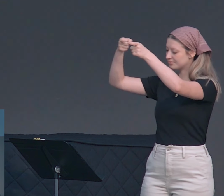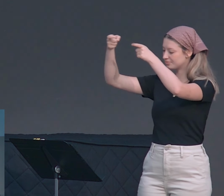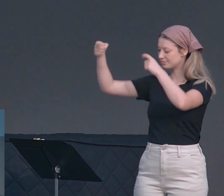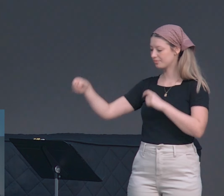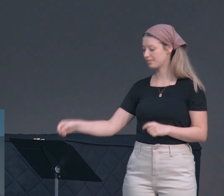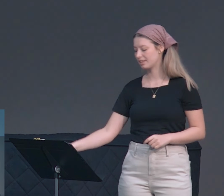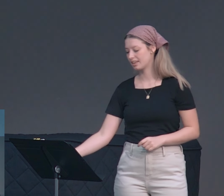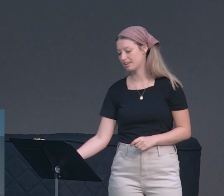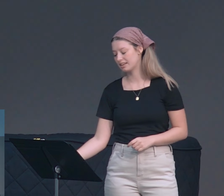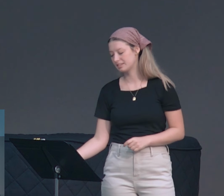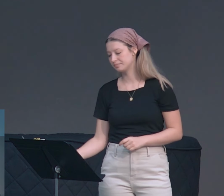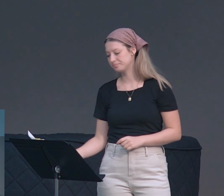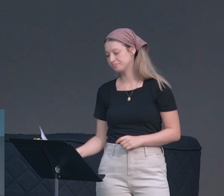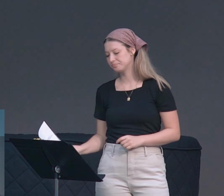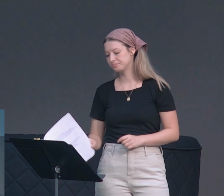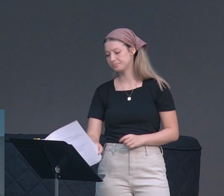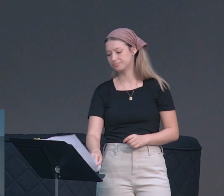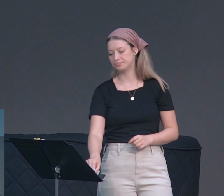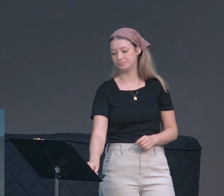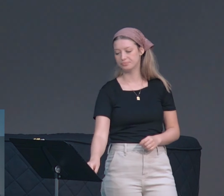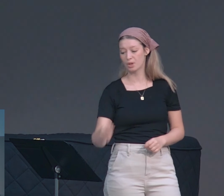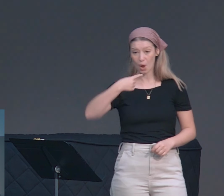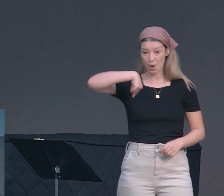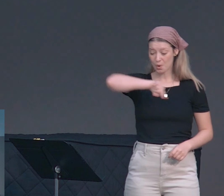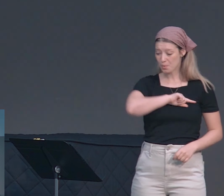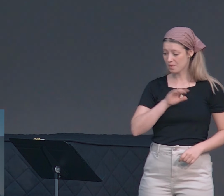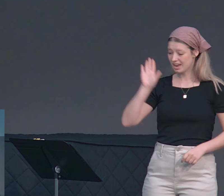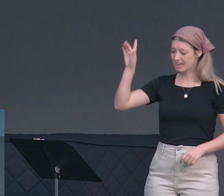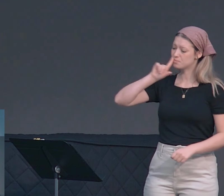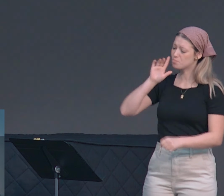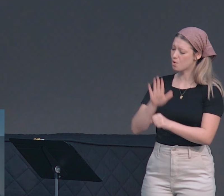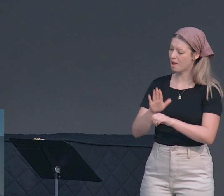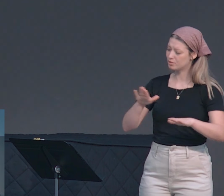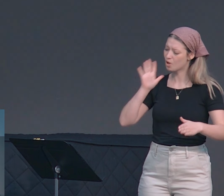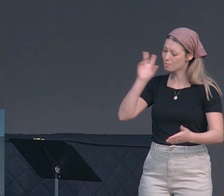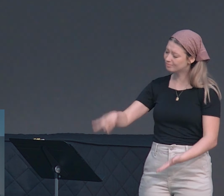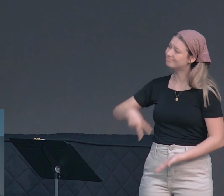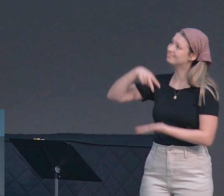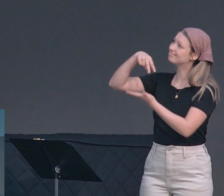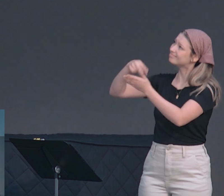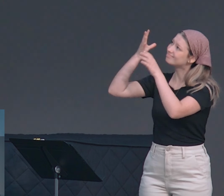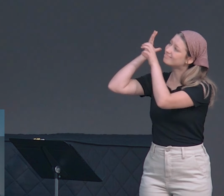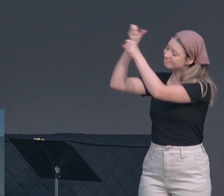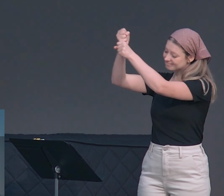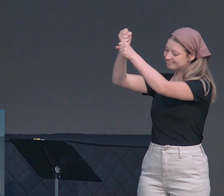justice reign. We will stand as children of the